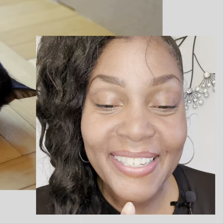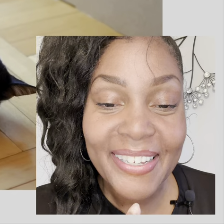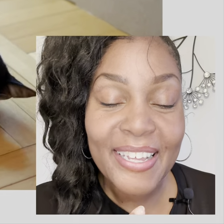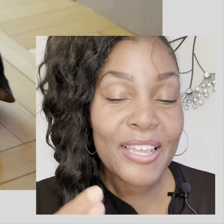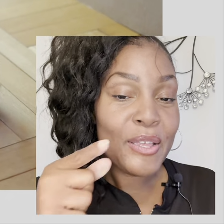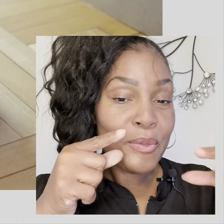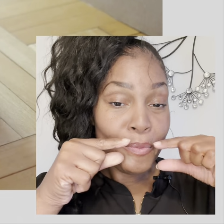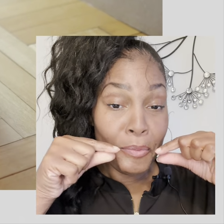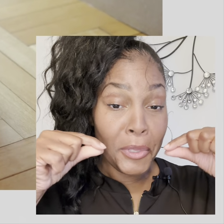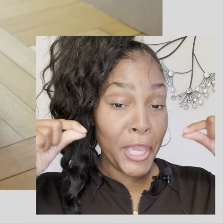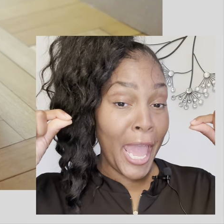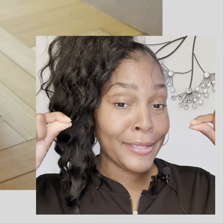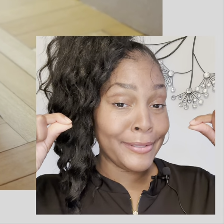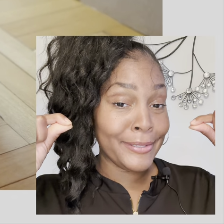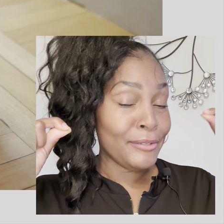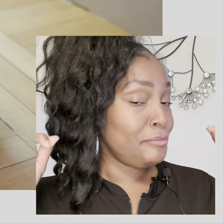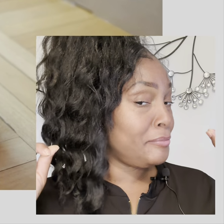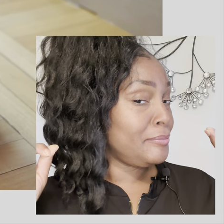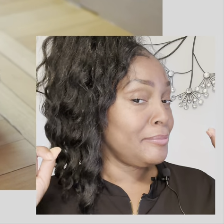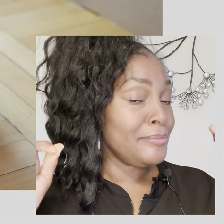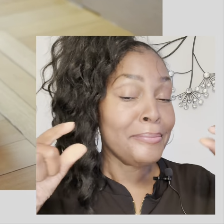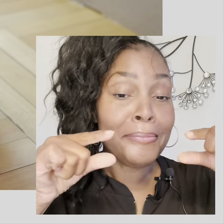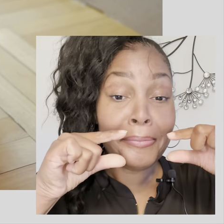Cat, cat,